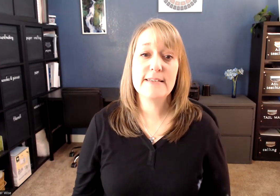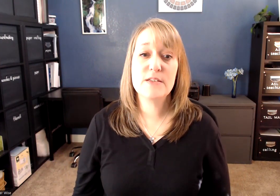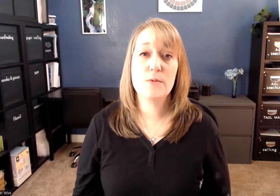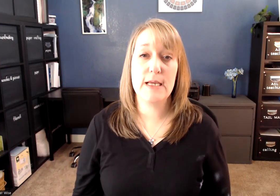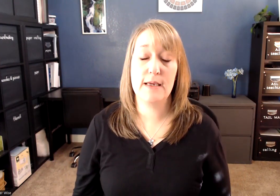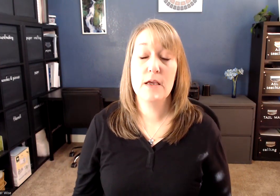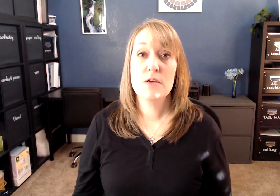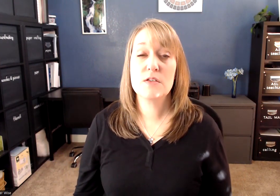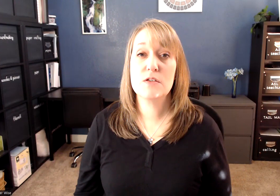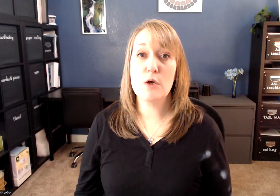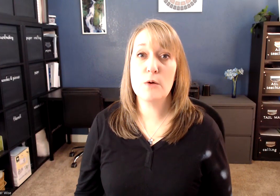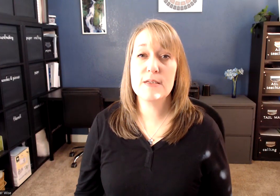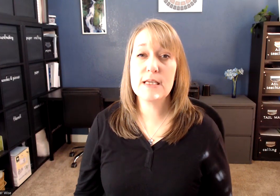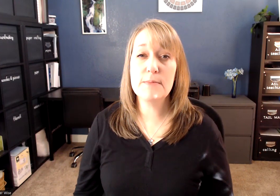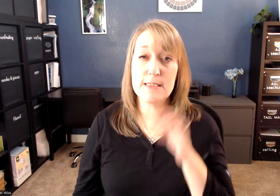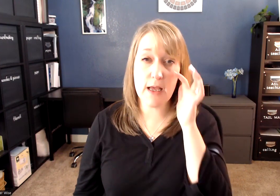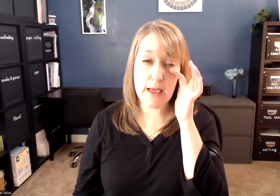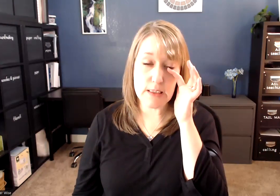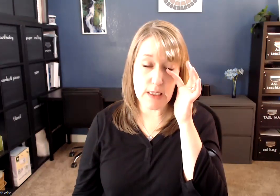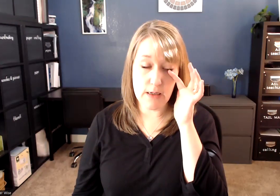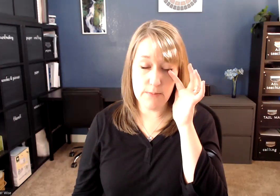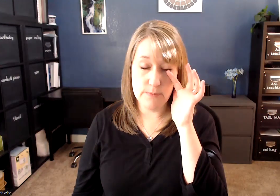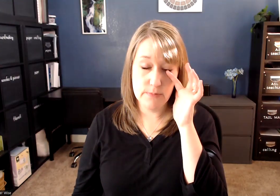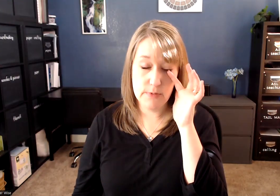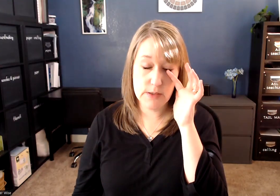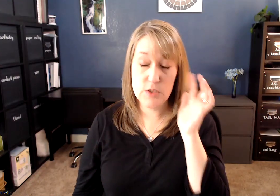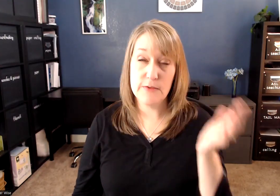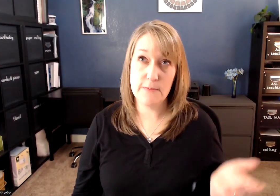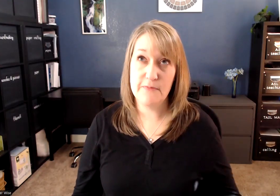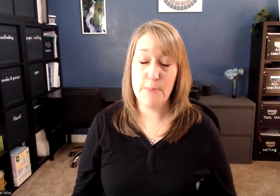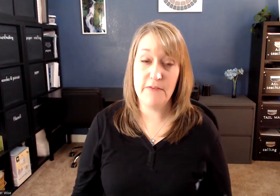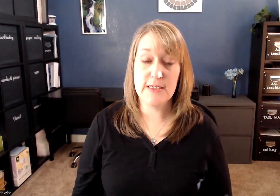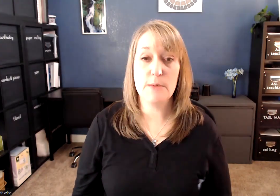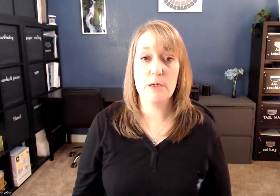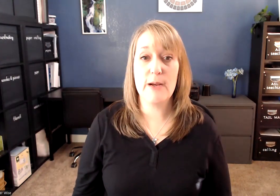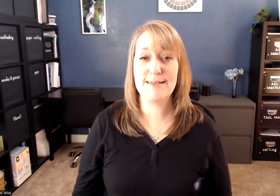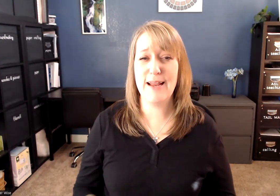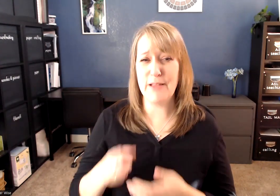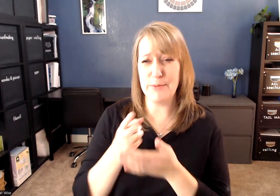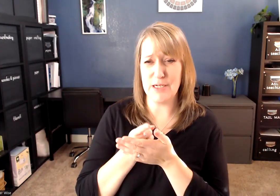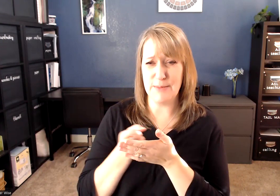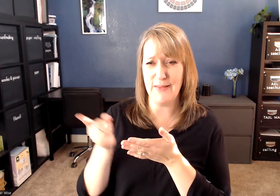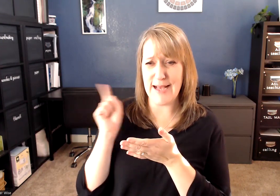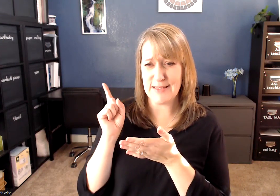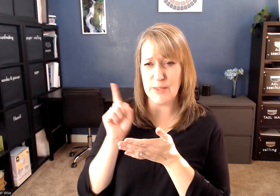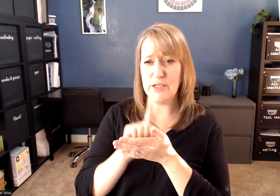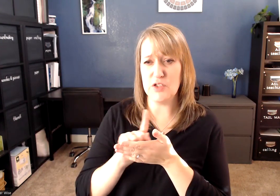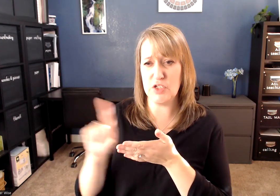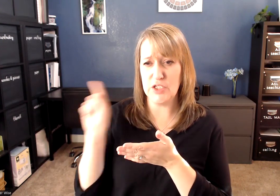Next week. So this can be signed in 2 different but very similar ways, kind of like we talked about last week. You just change